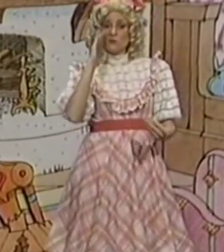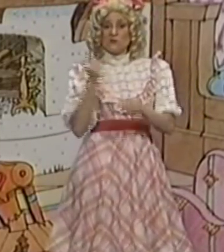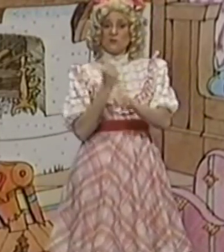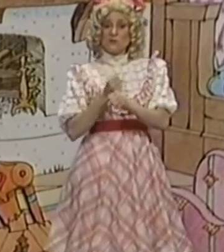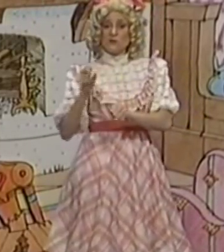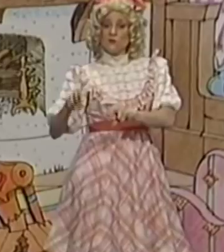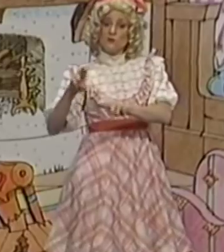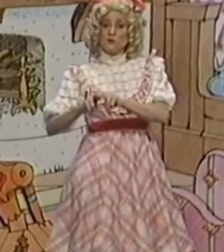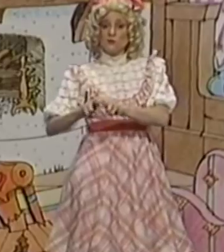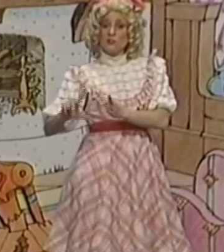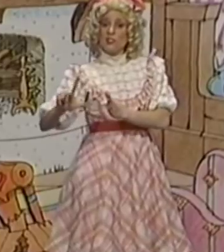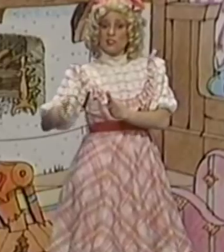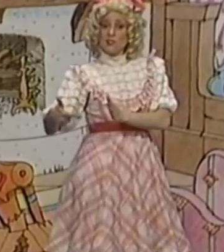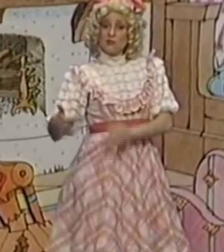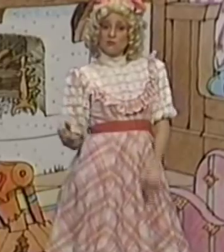I will fix the chair later.